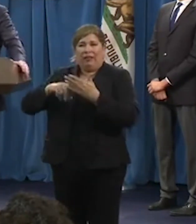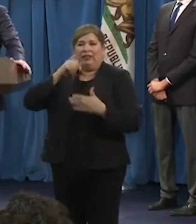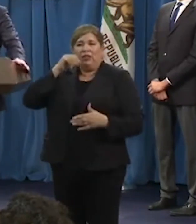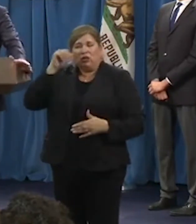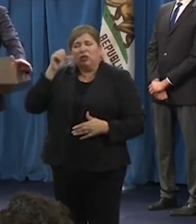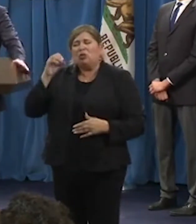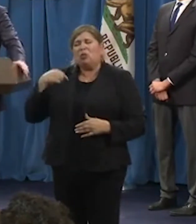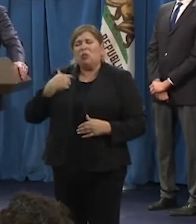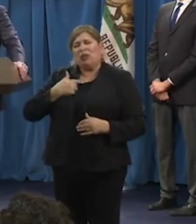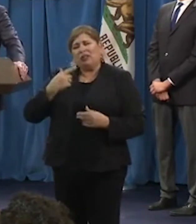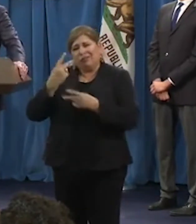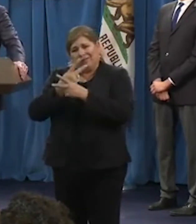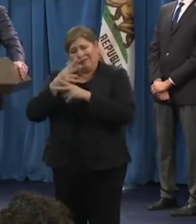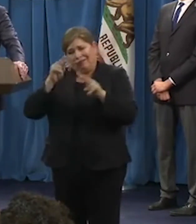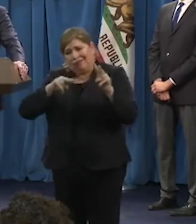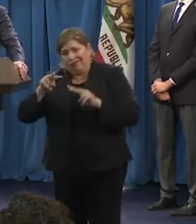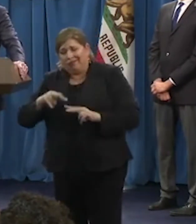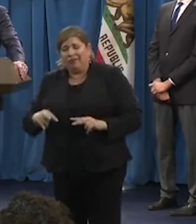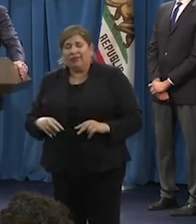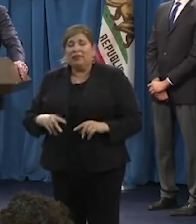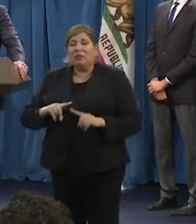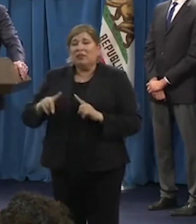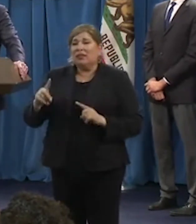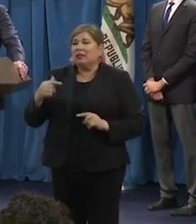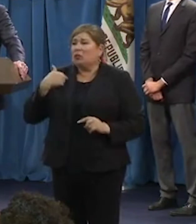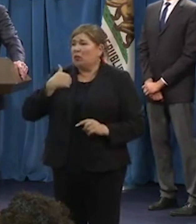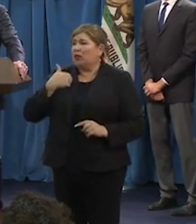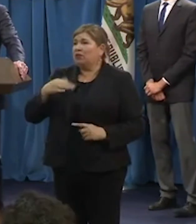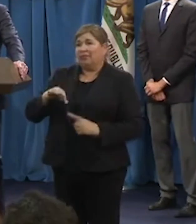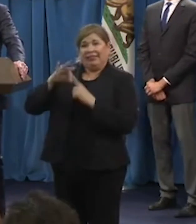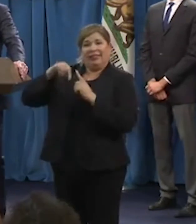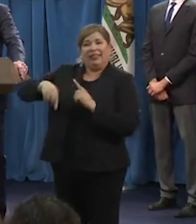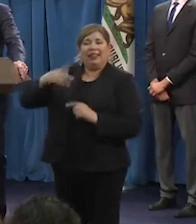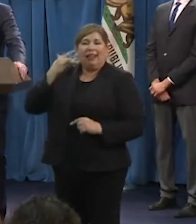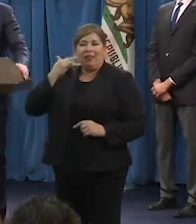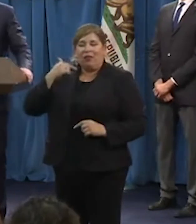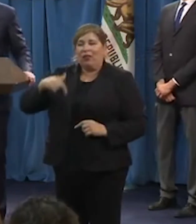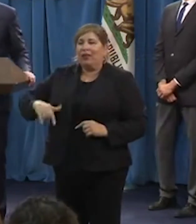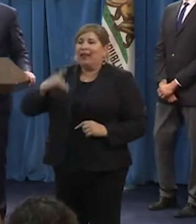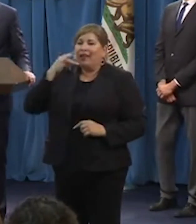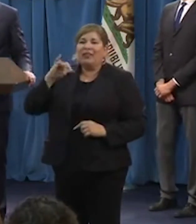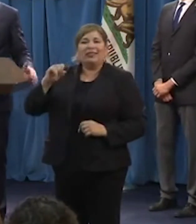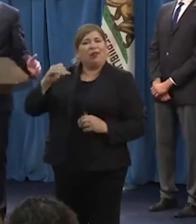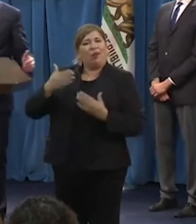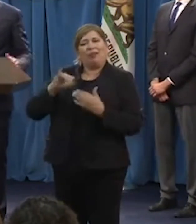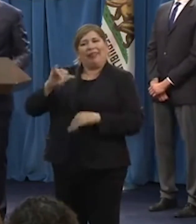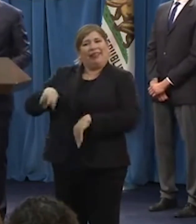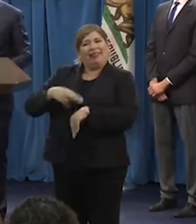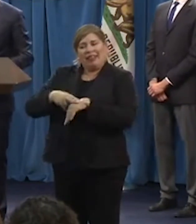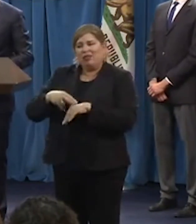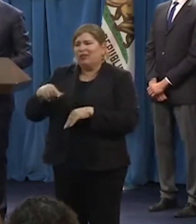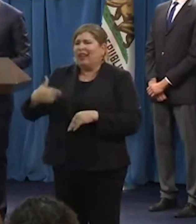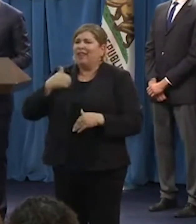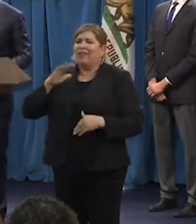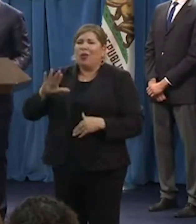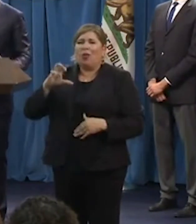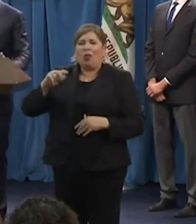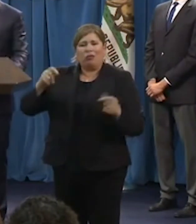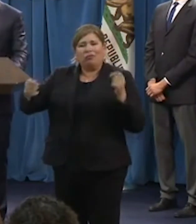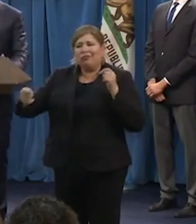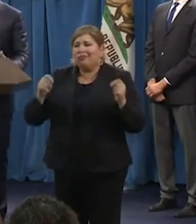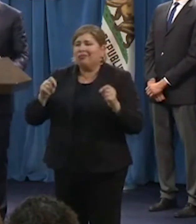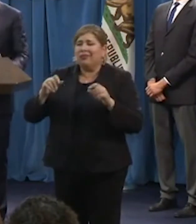we're assessing that. Again, we're in a unique position. California is a nation state. It's a dynamic economy. But it is